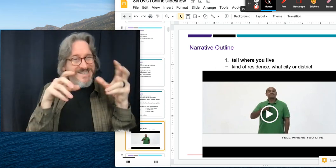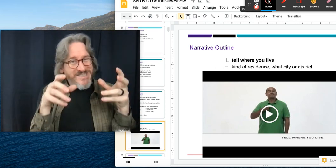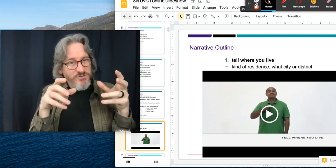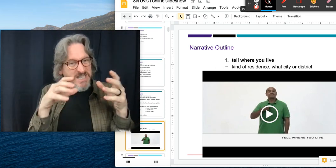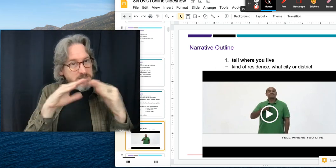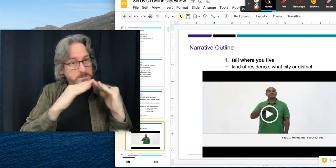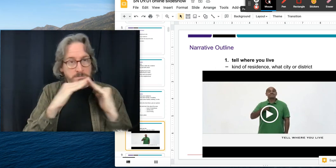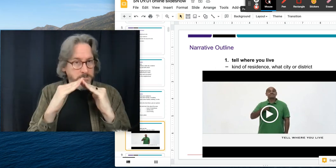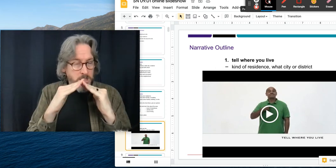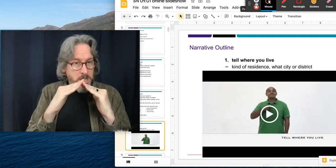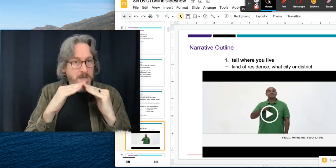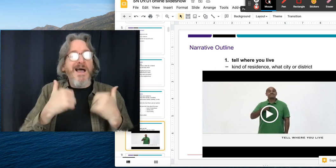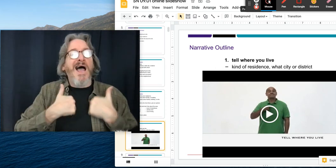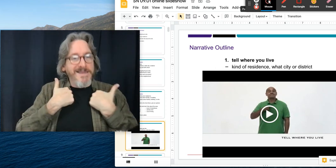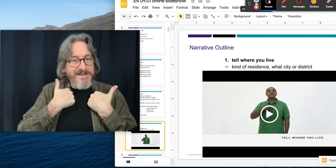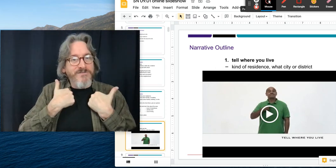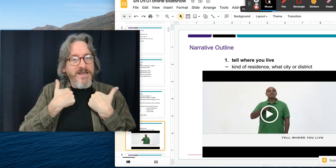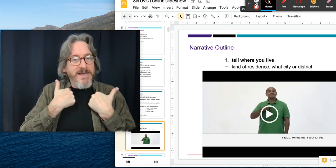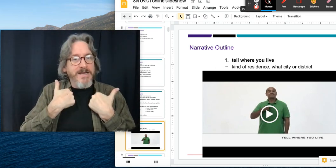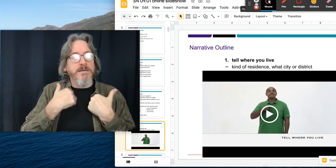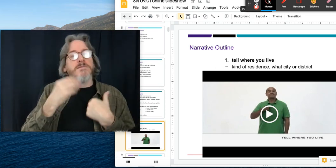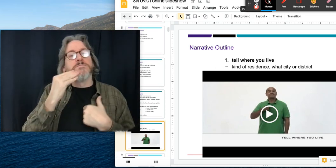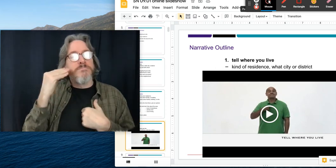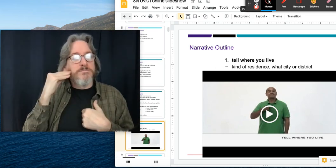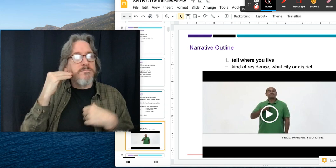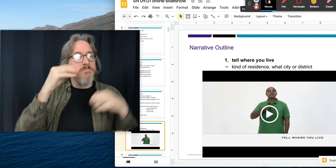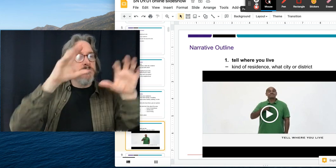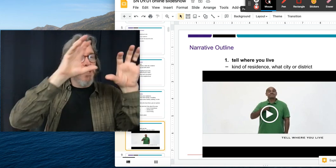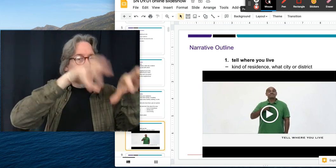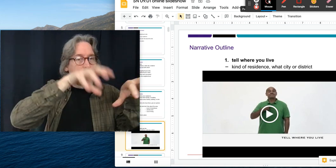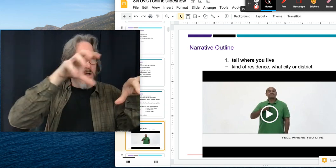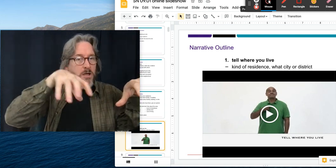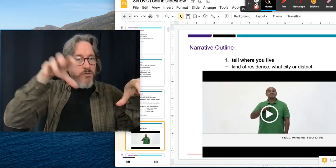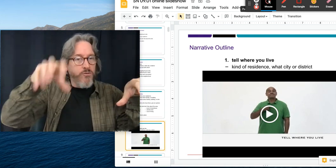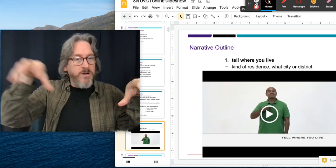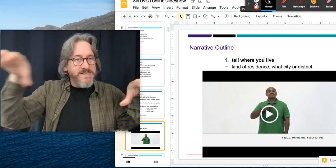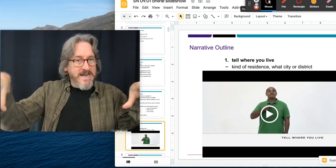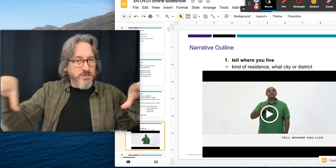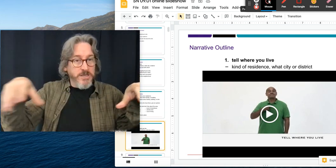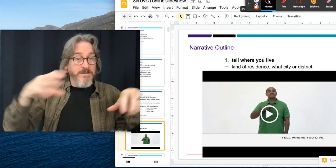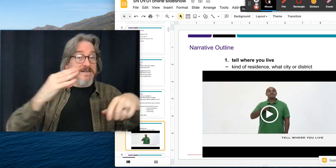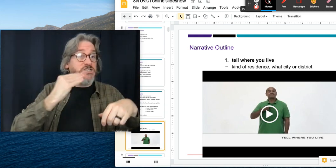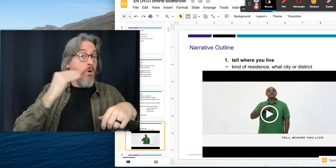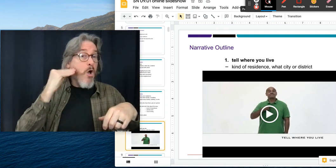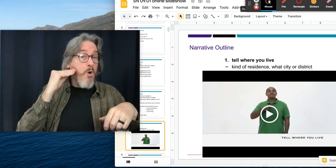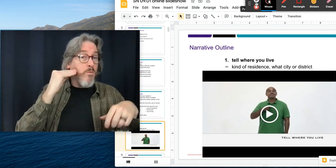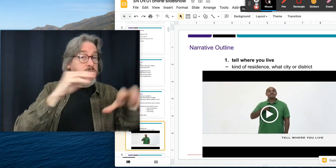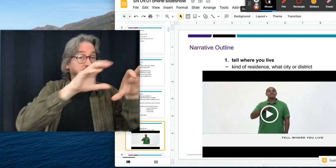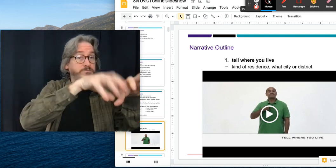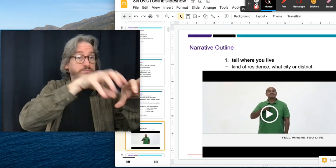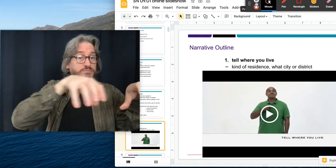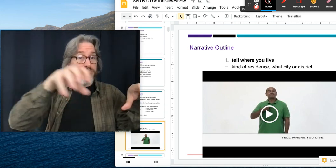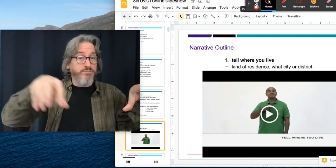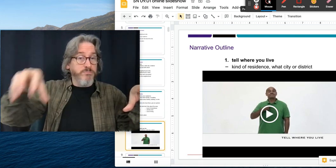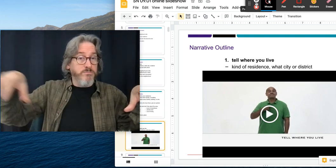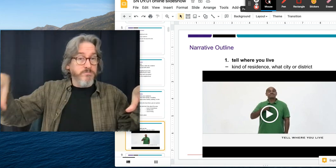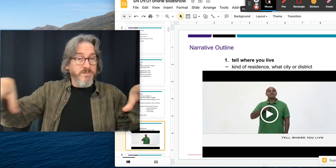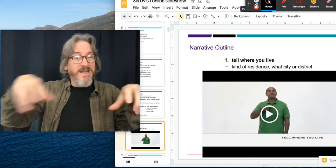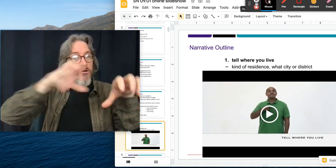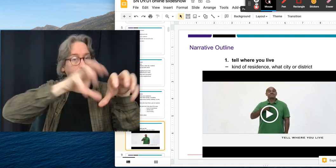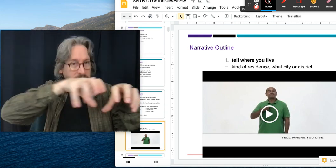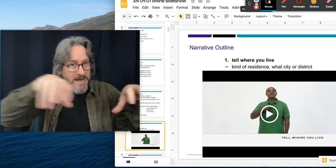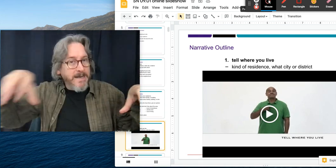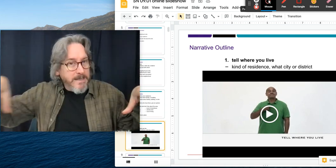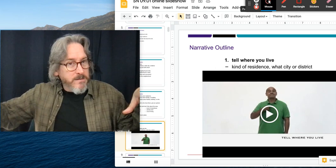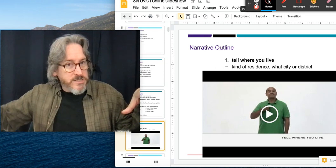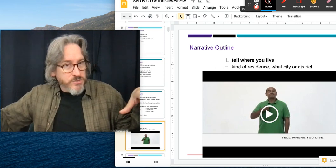downtown district. I live in the residential area. So homes,